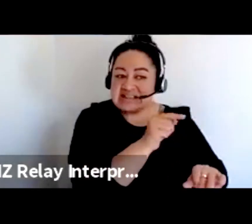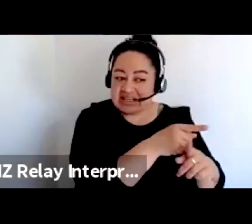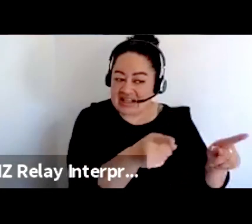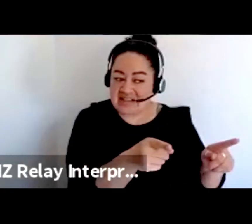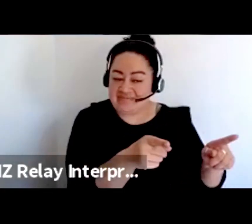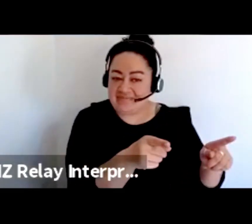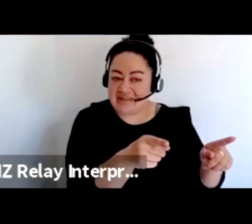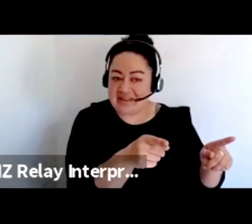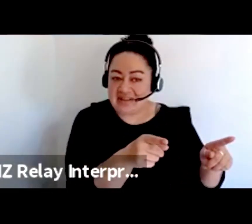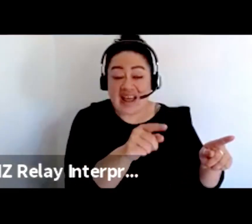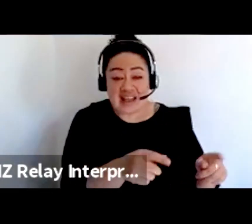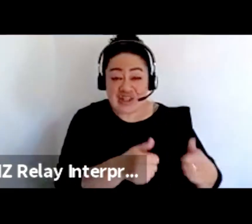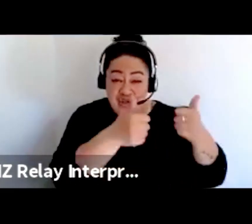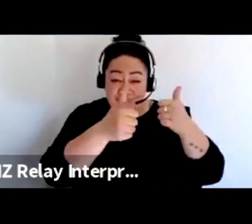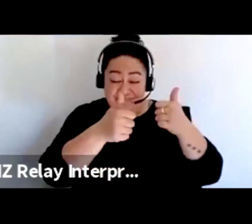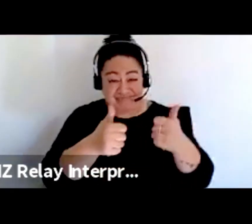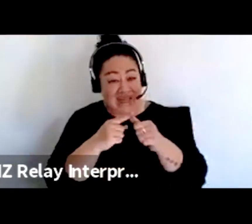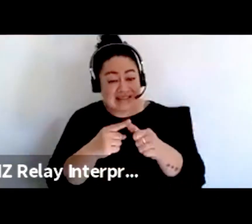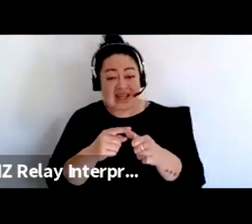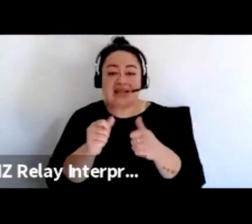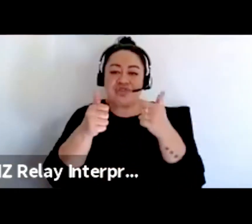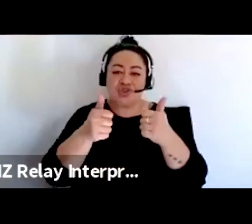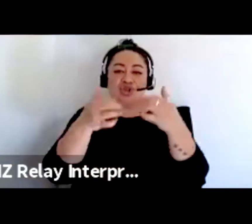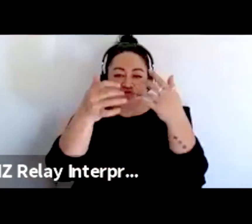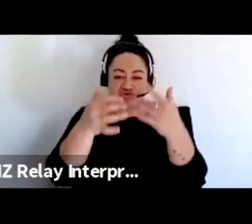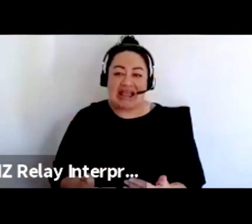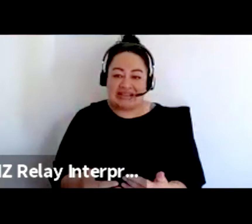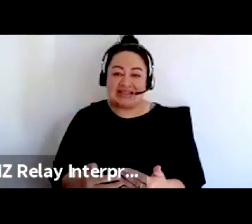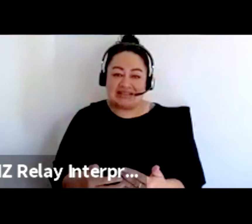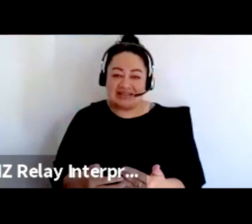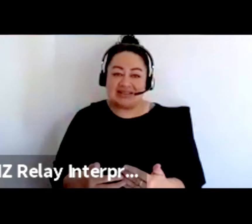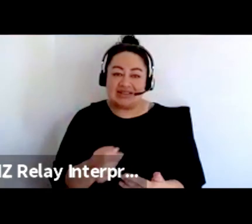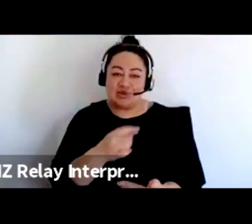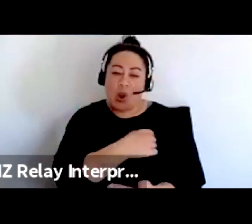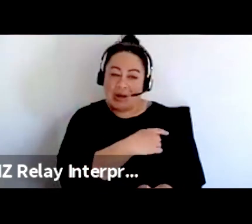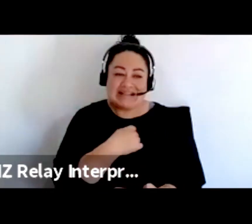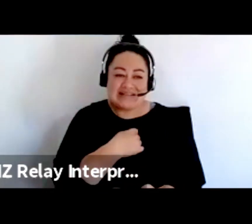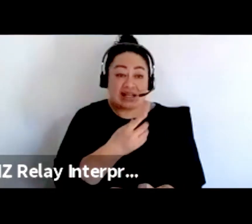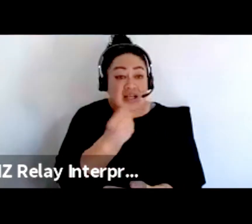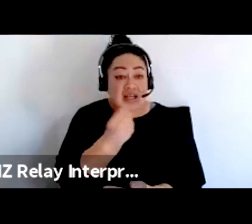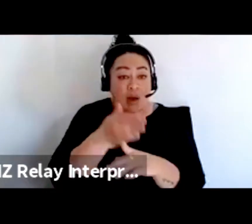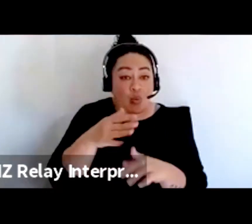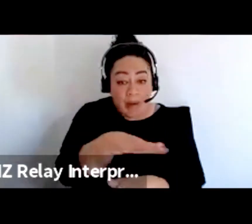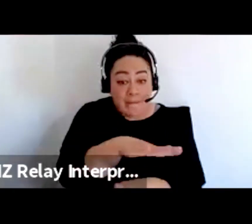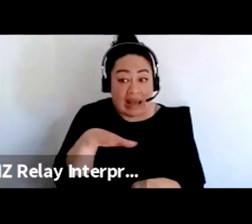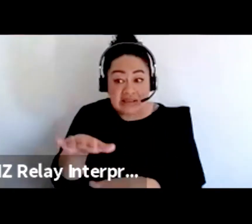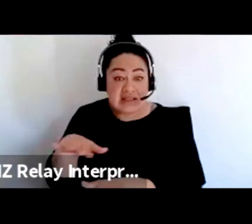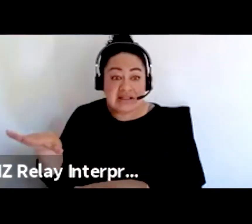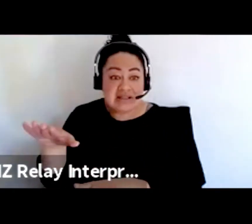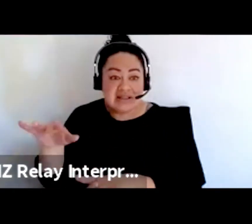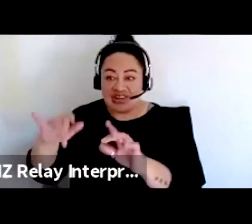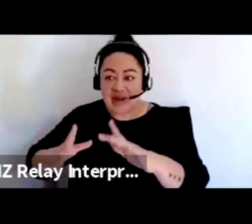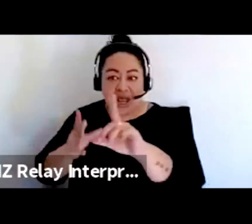pretty good rates, to be honest. You know, there are some workplaces where they wouldn't get to 80%.